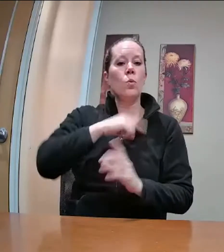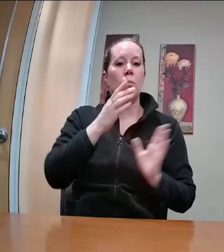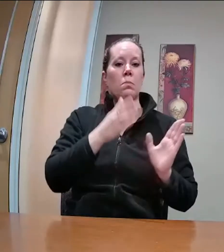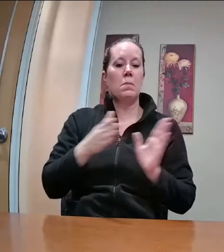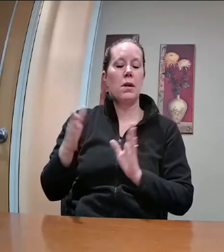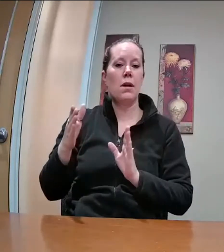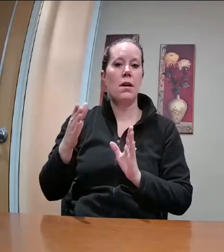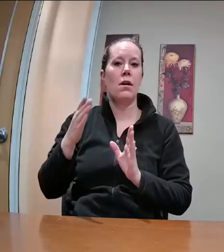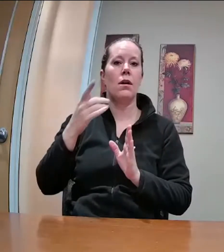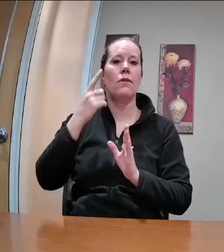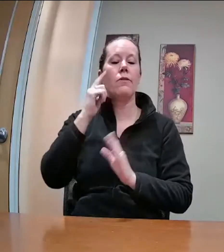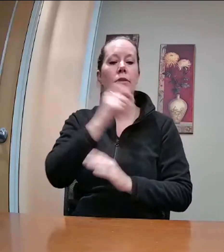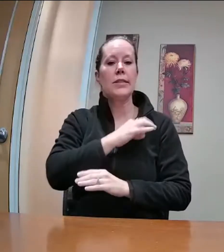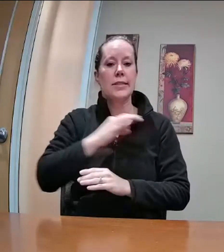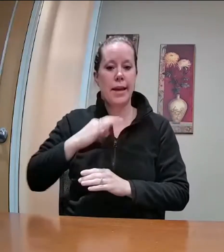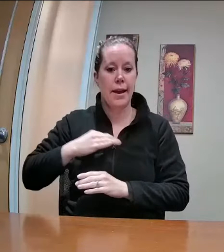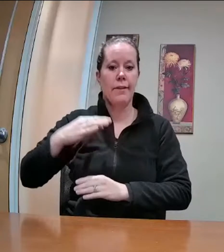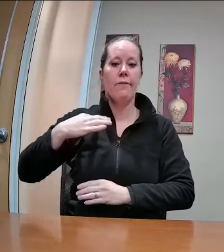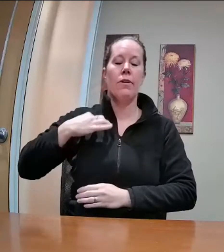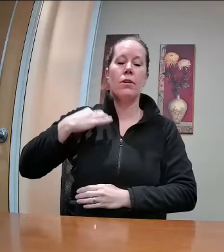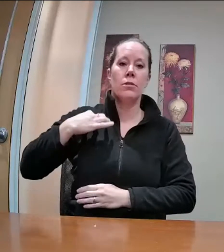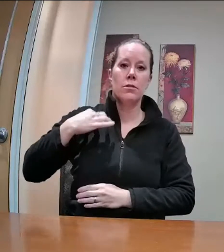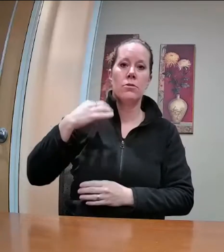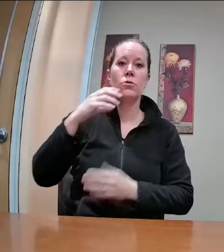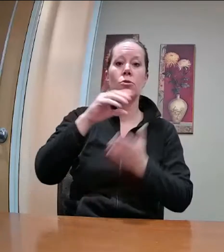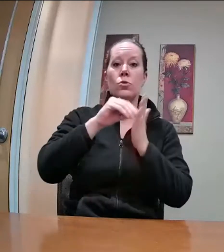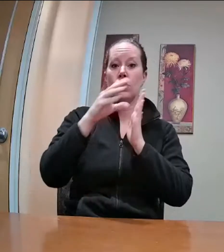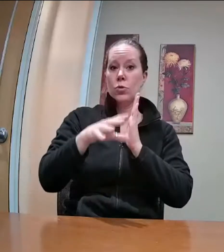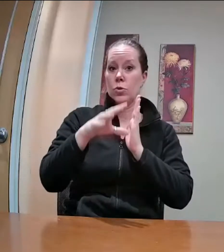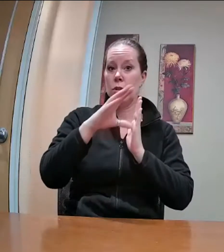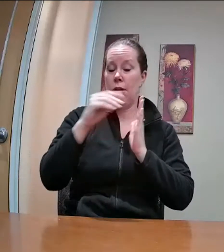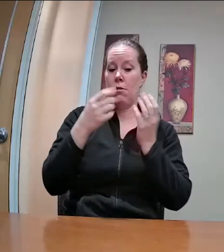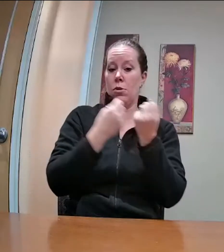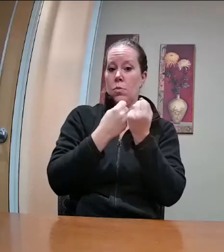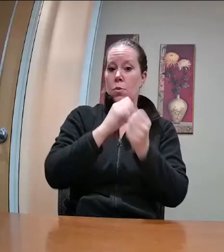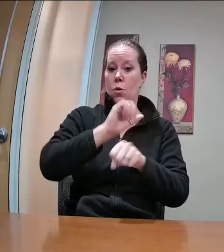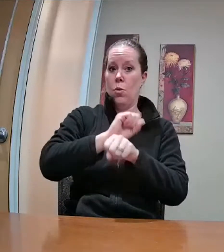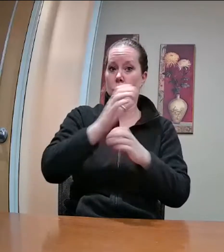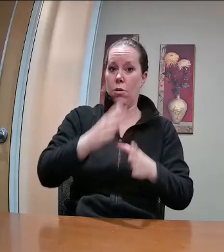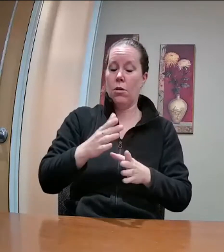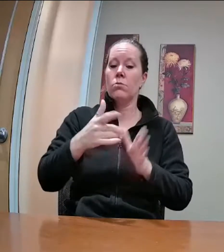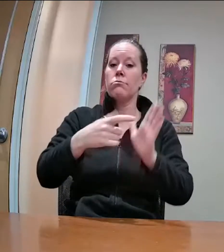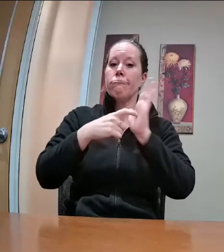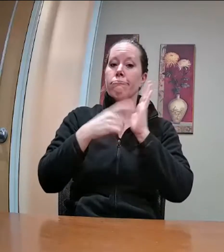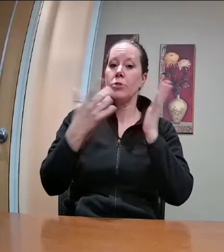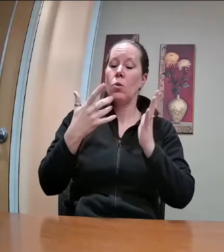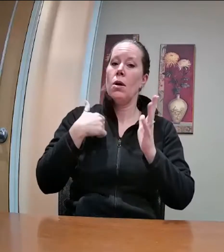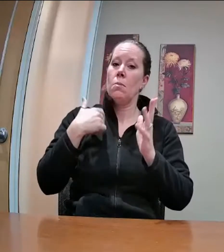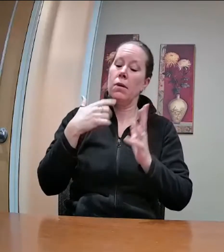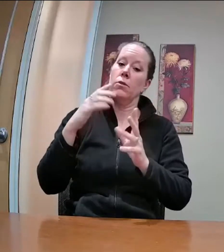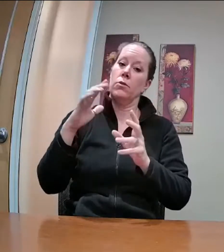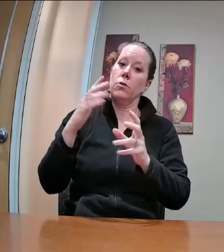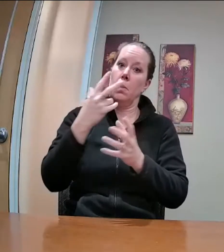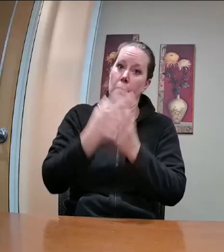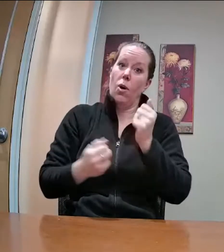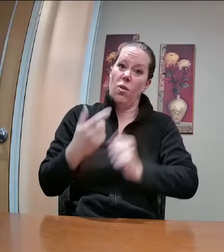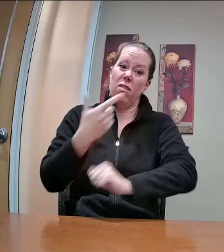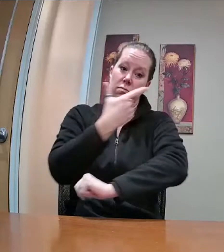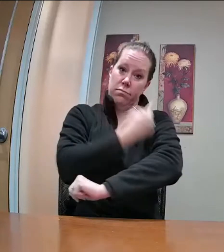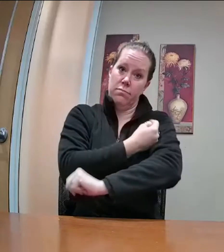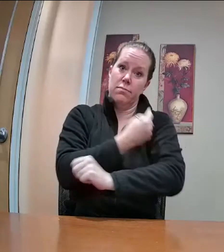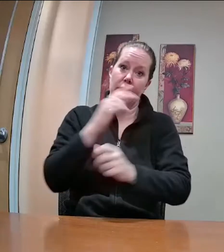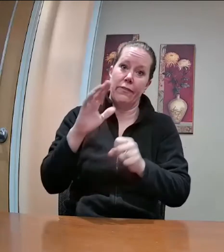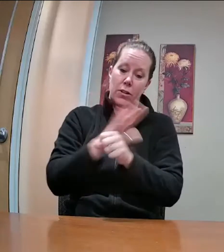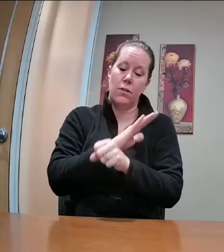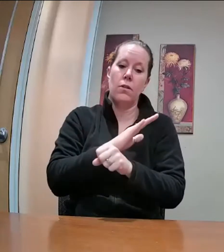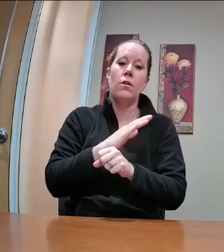for staff, volunteers, students, and support workers was they had to be fully vaccinated